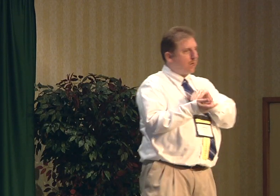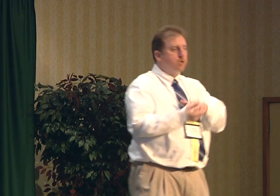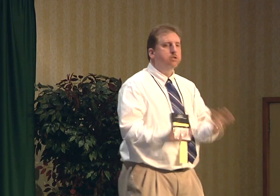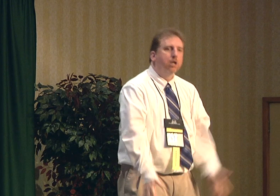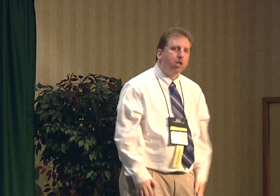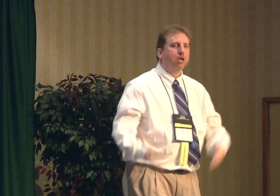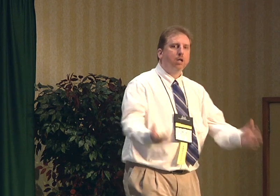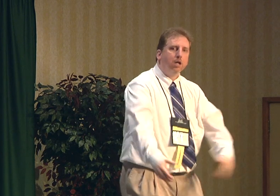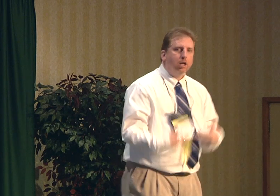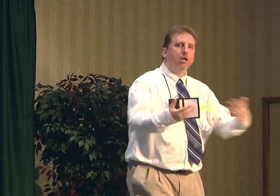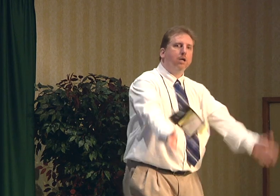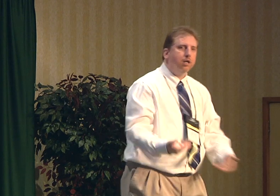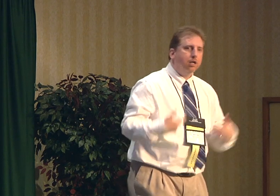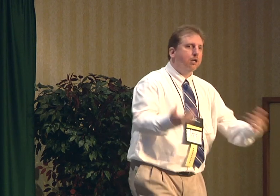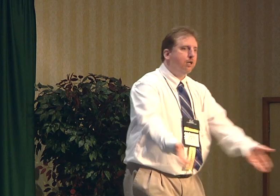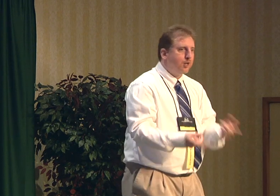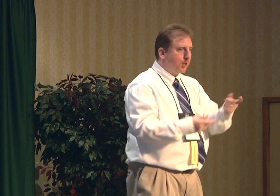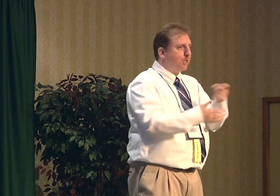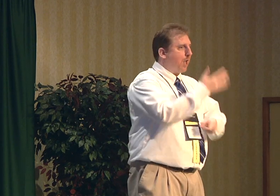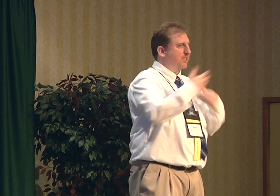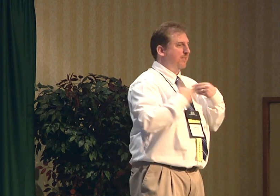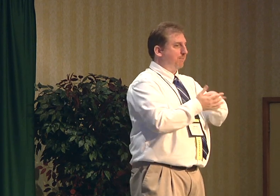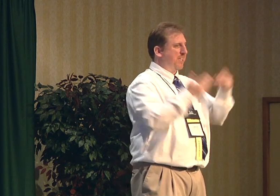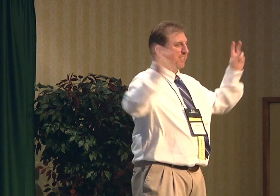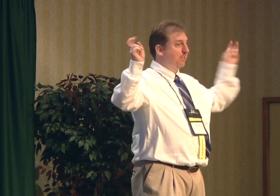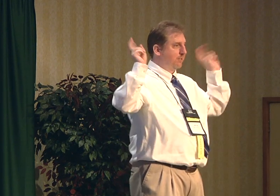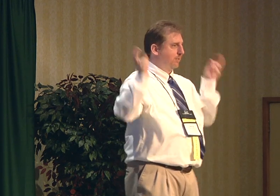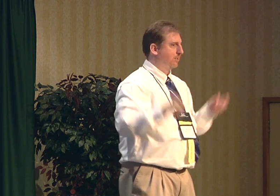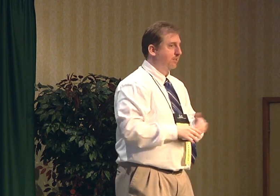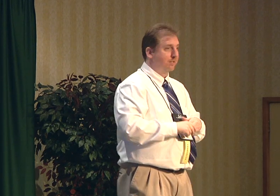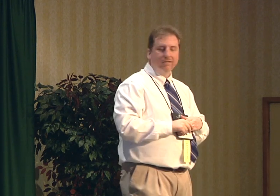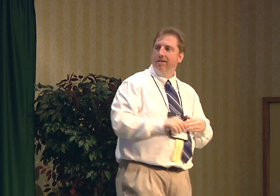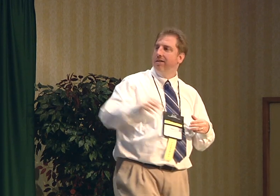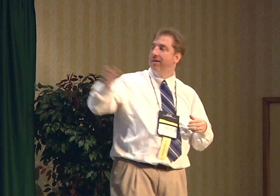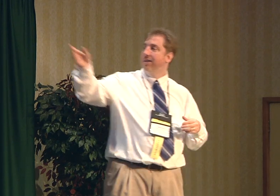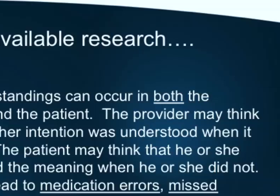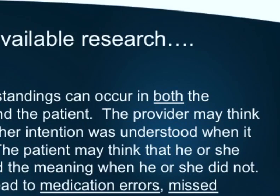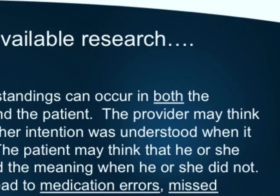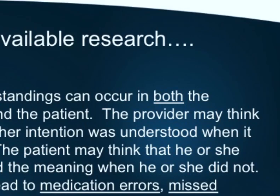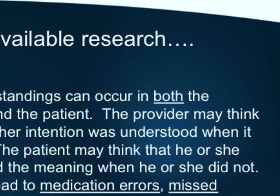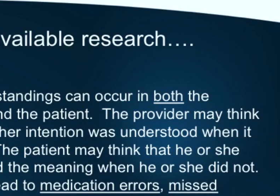minutes for the appointment. So the doctor feels a sense of urgency because time is money.